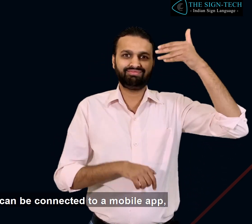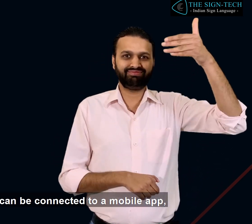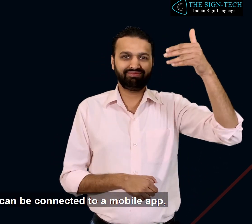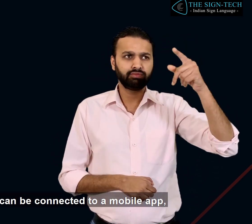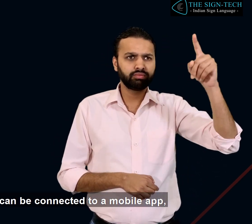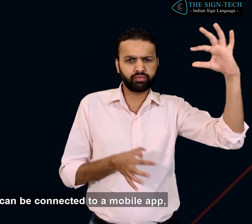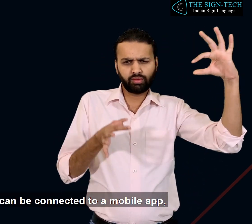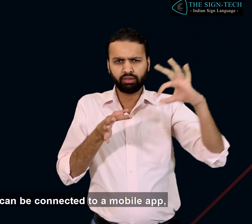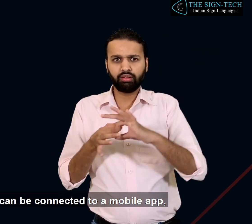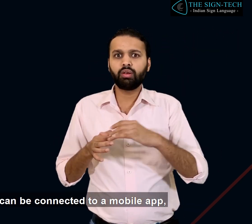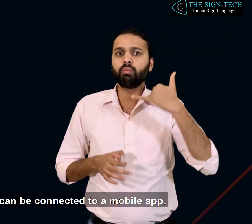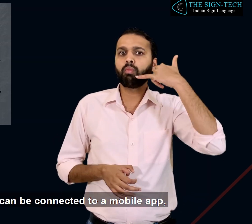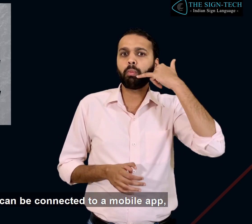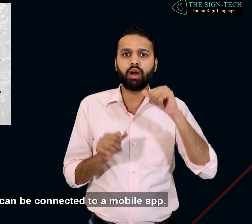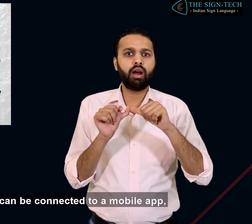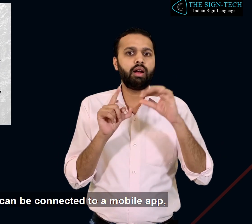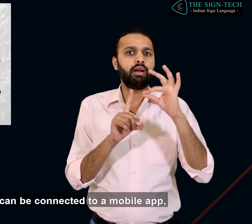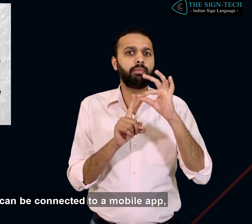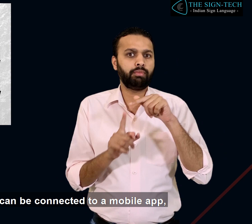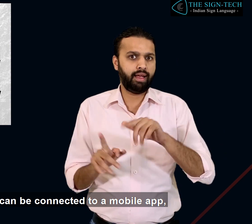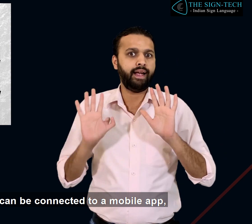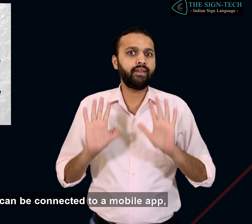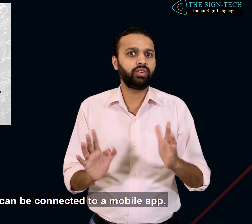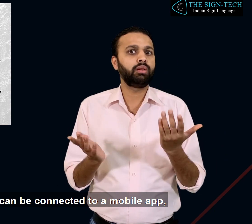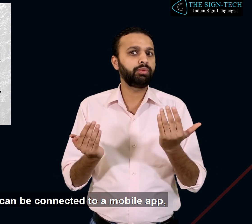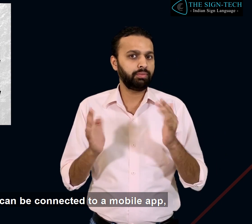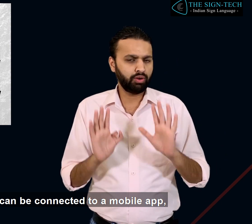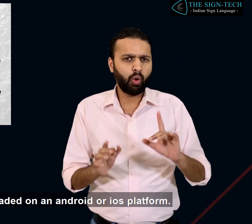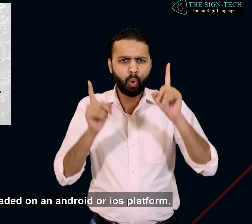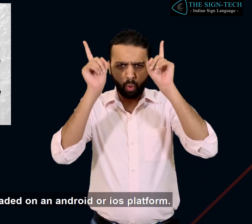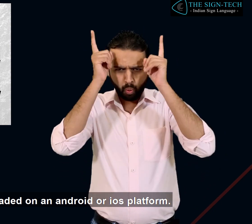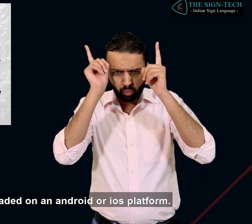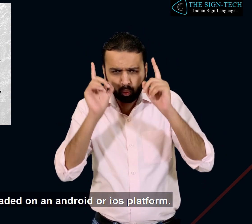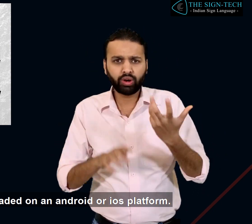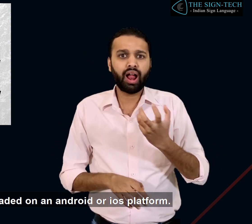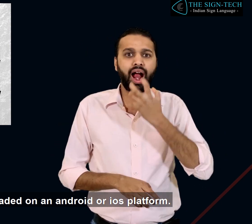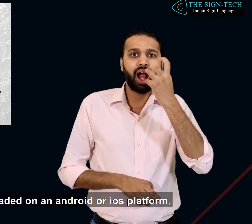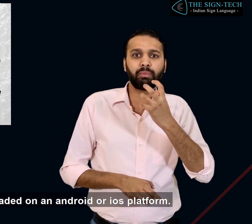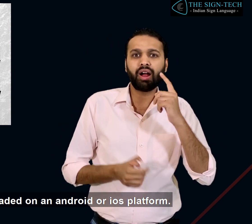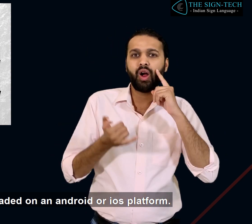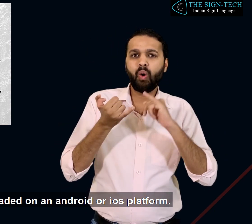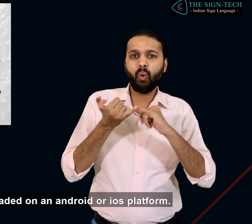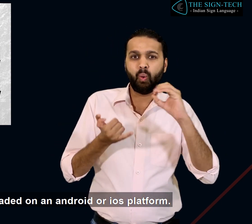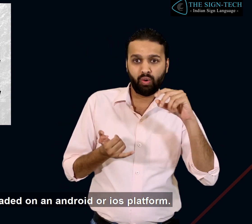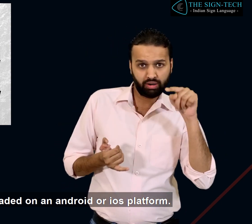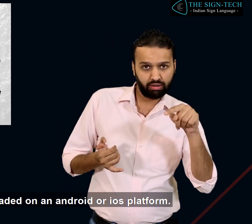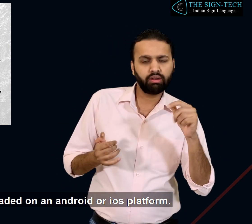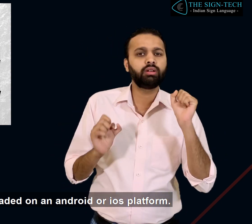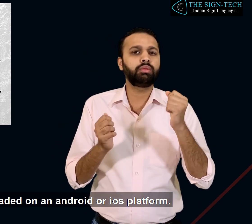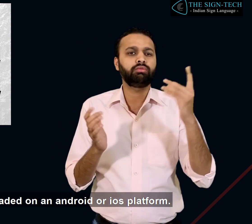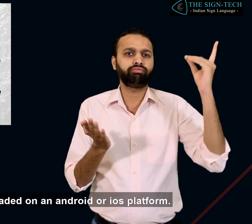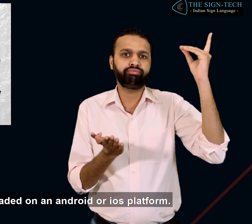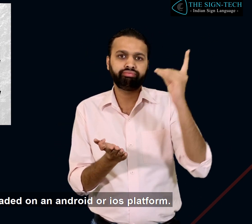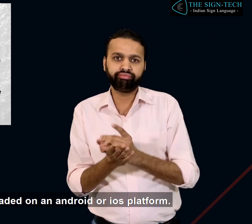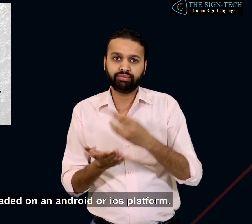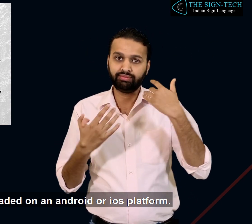The rear-view cam can be connected to a mobile app, that can be downloaded on an Android or